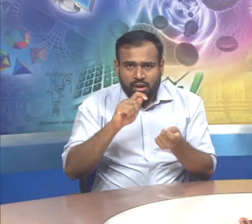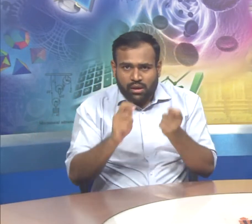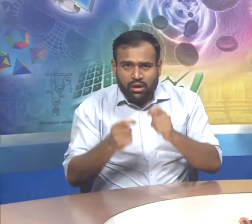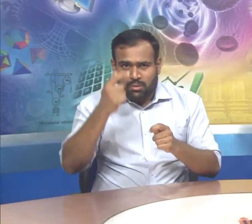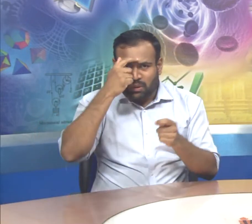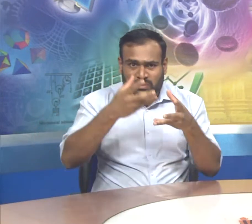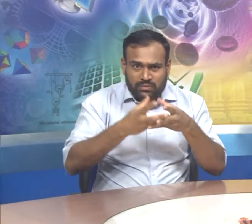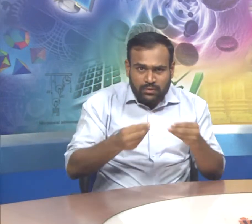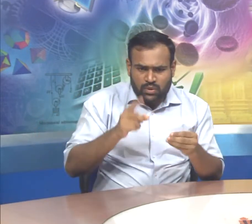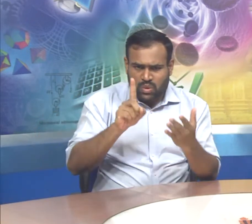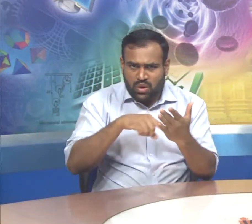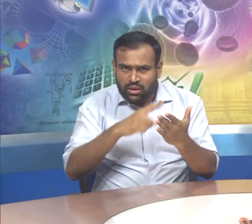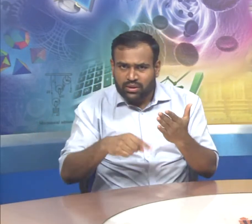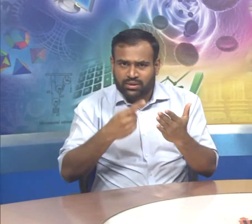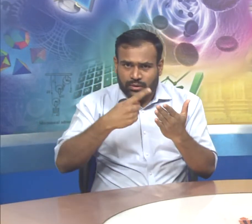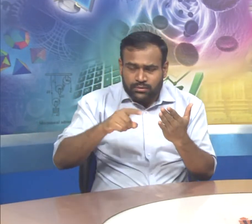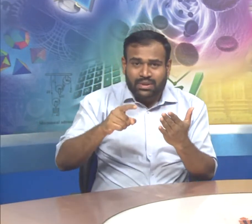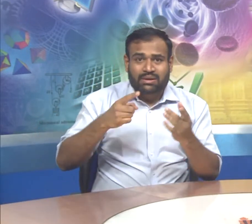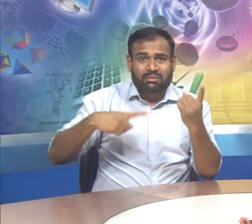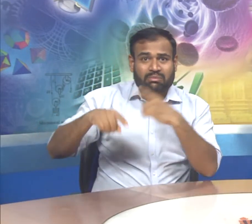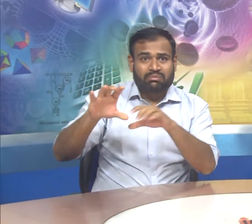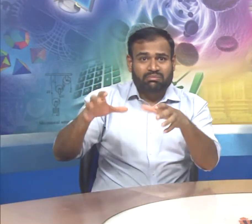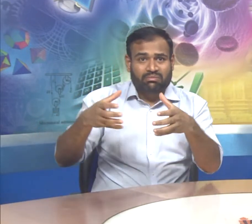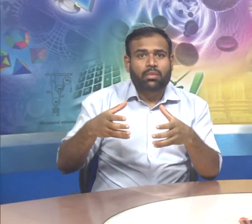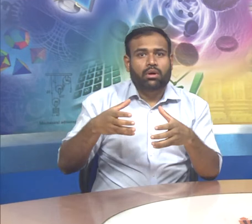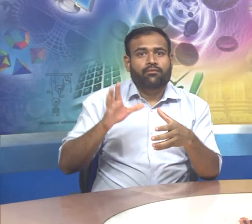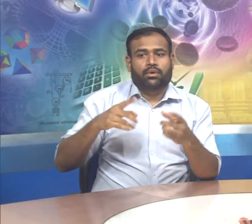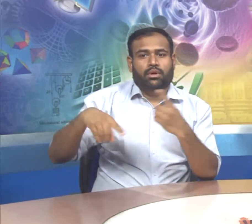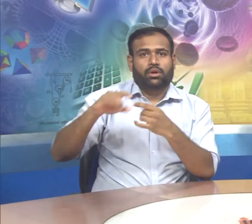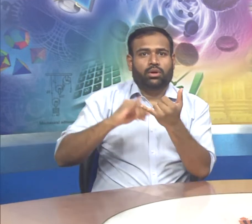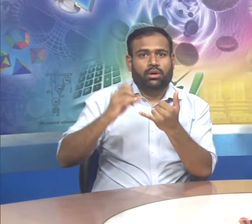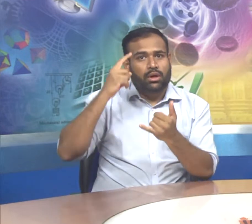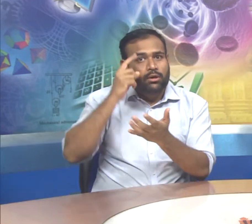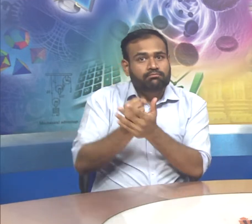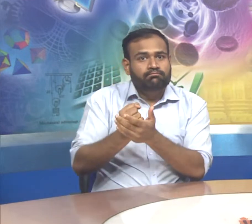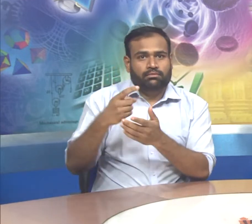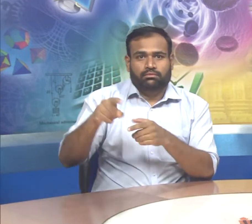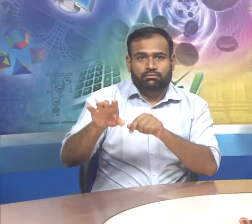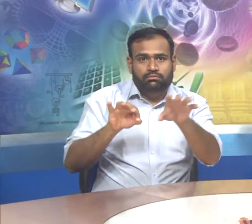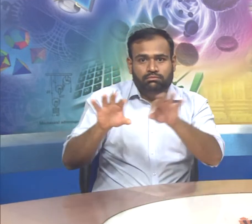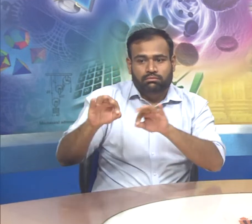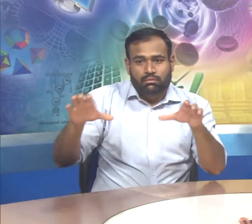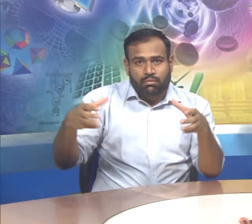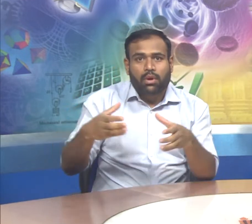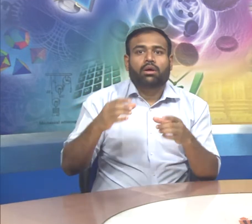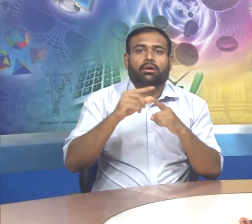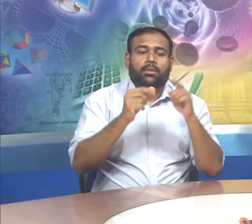Supreme Court judges called the Collegium of the Court.